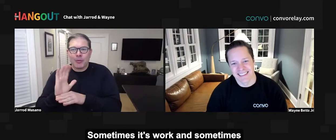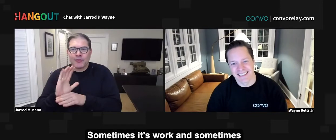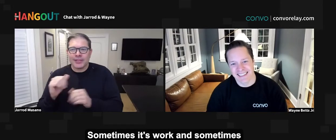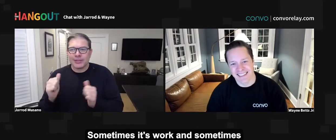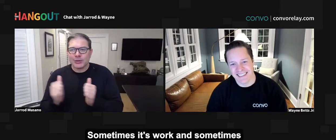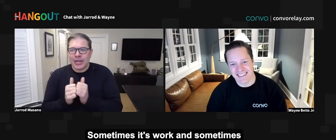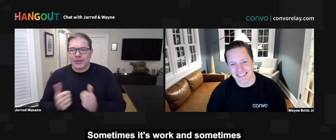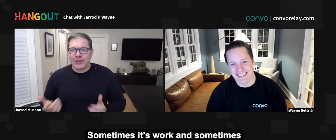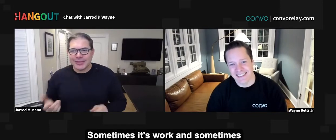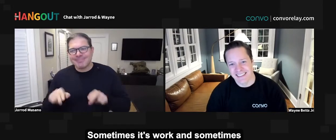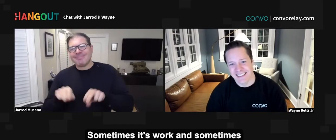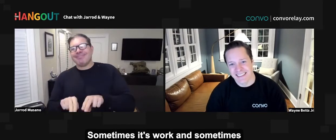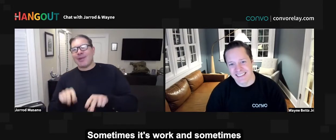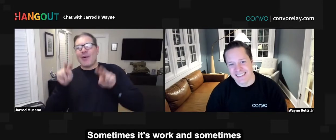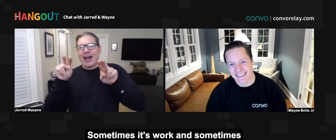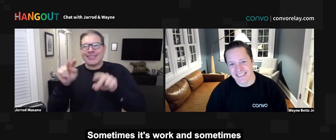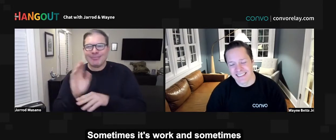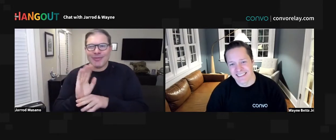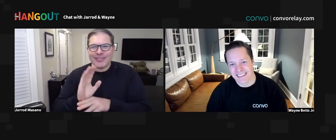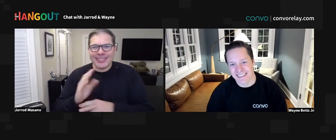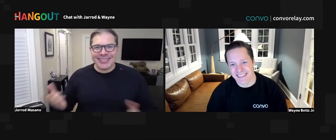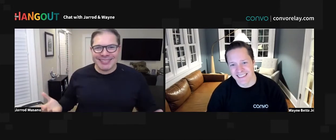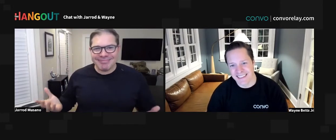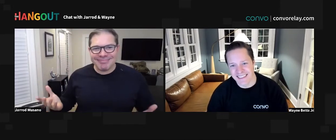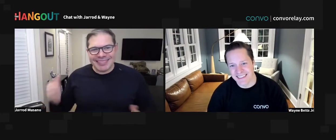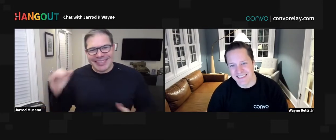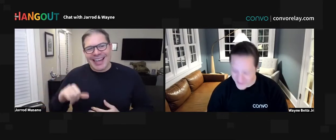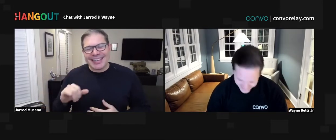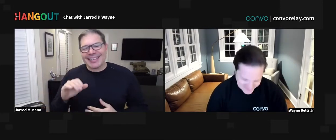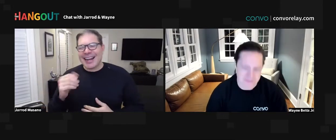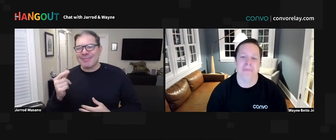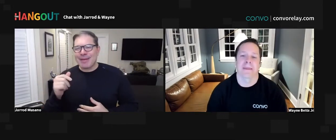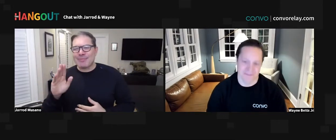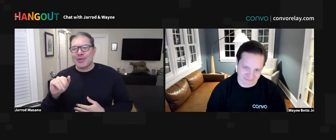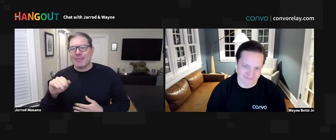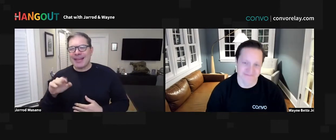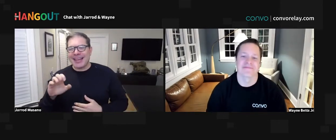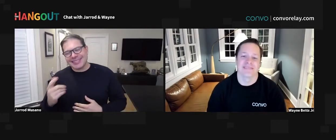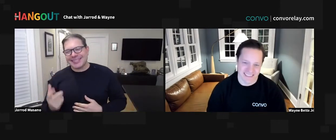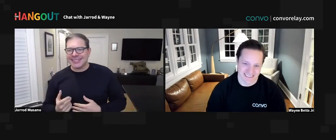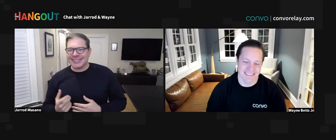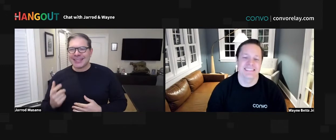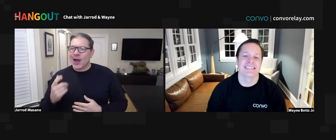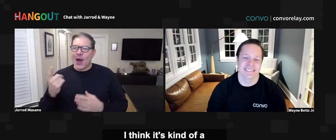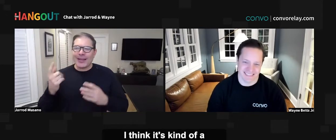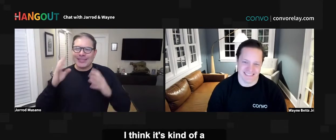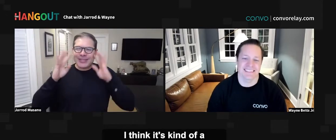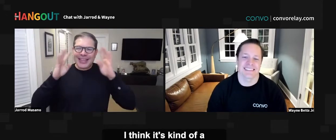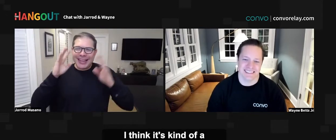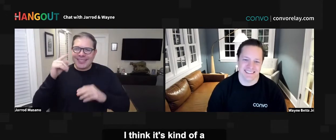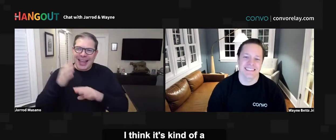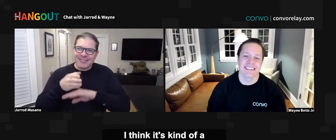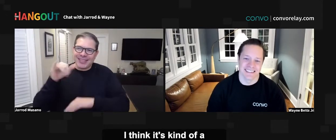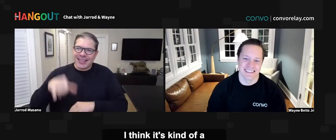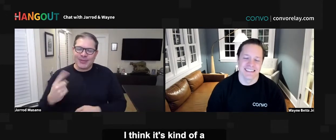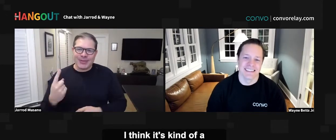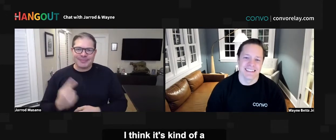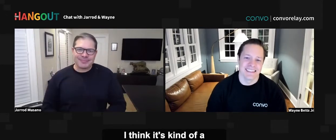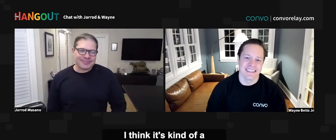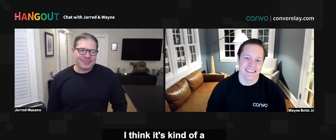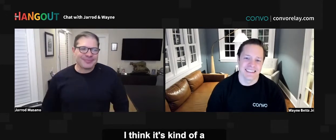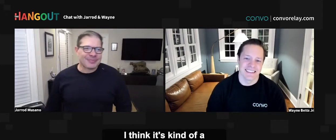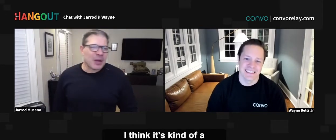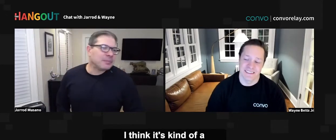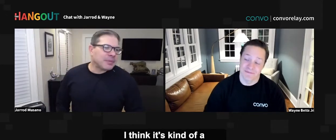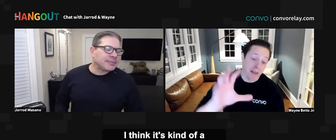it's work, and sometimes we catch a movie together. We kick back and watch a movie. I mean, I think it's kind of a